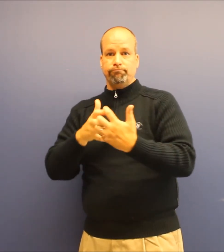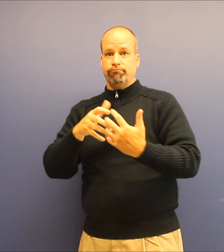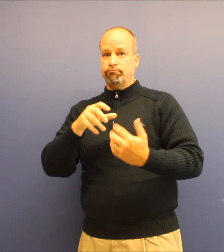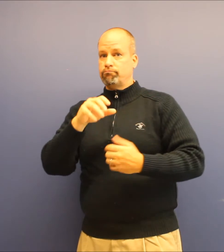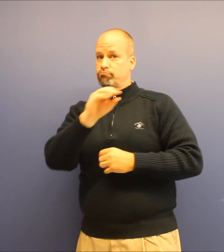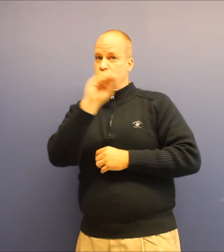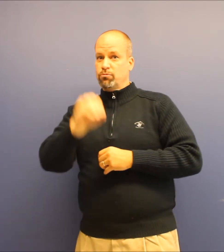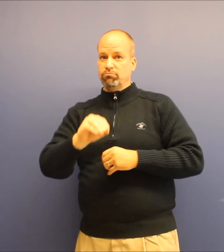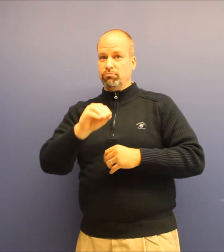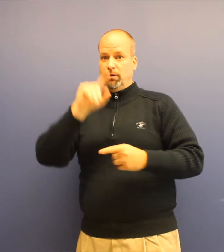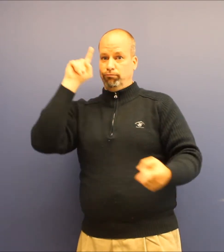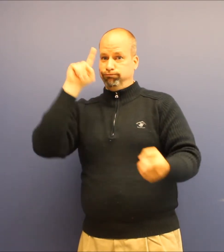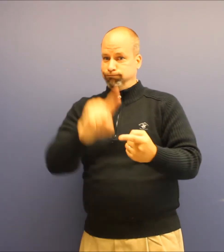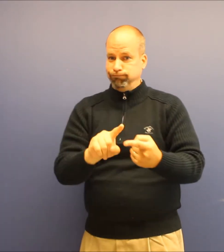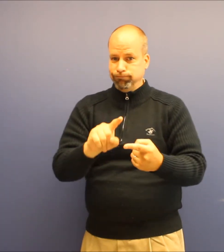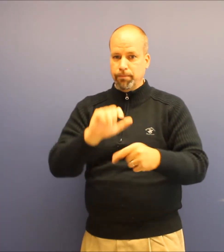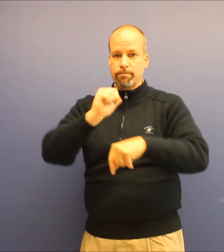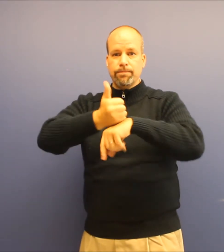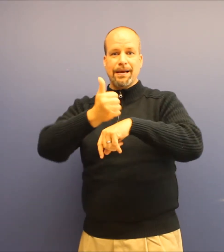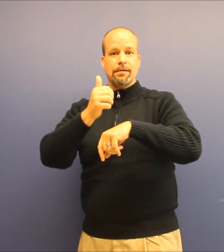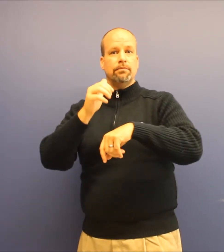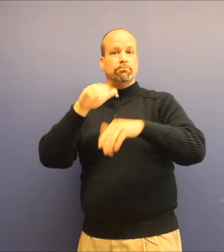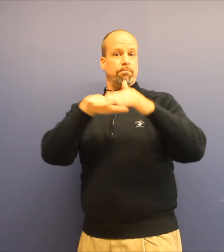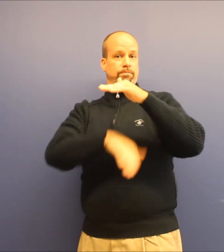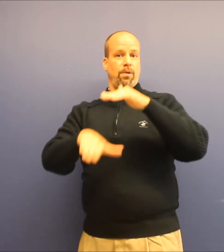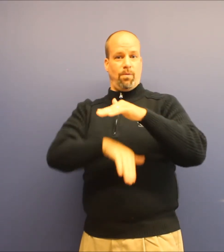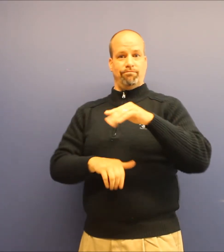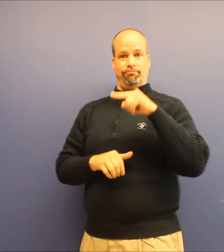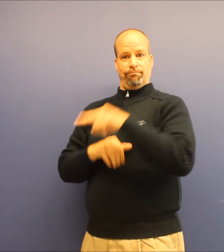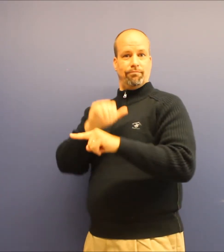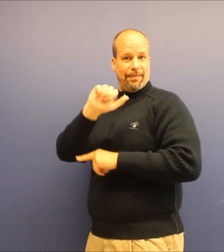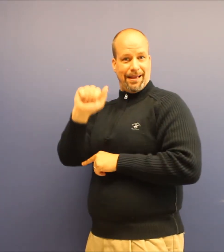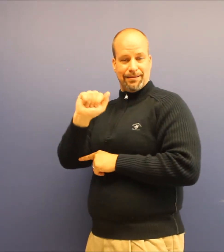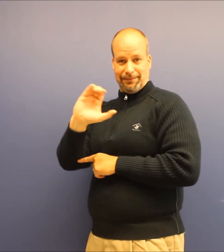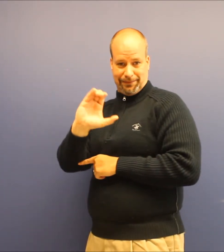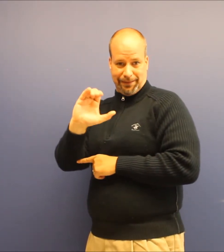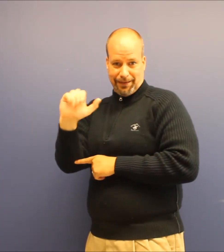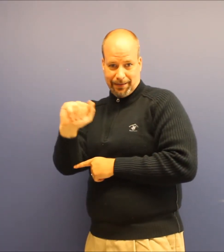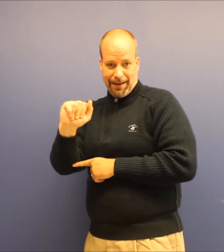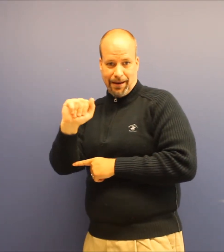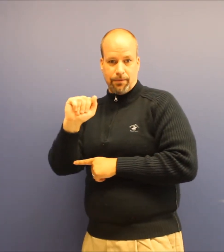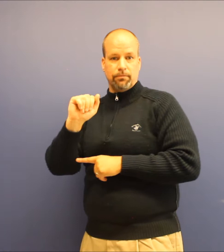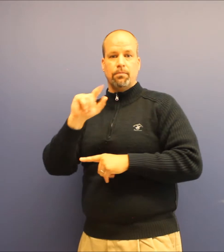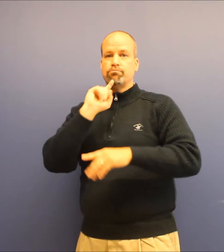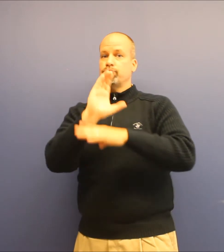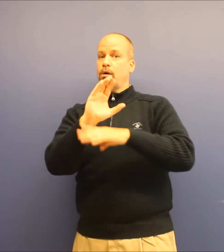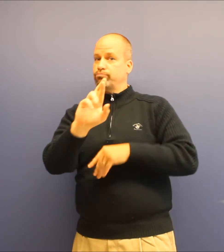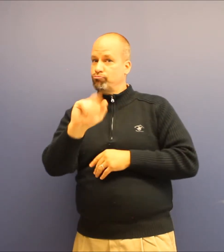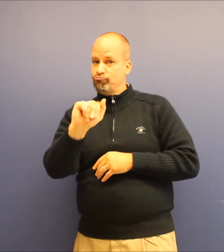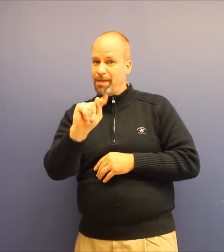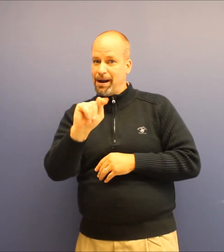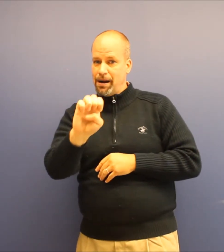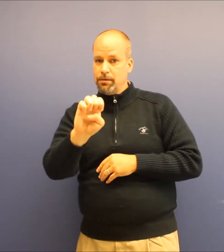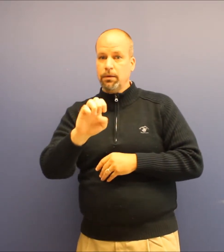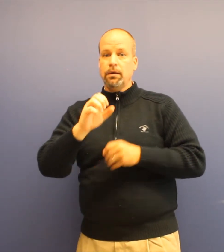If the federal matching rate declines below the ACA promised rates, the expansion goes away immediately